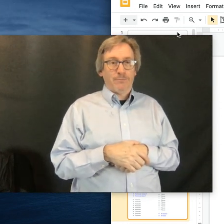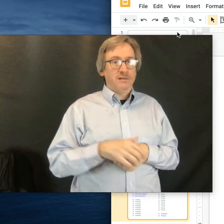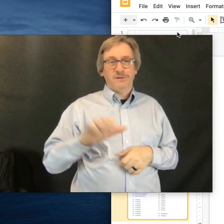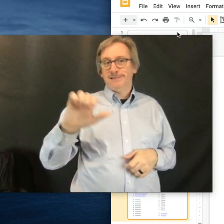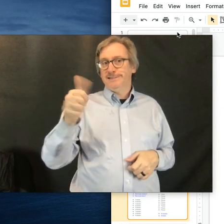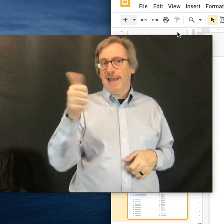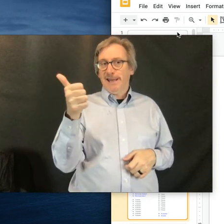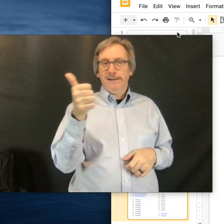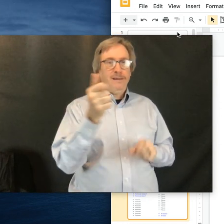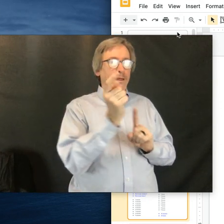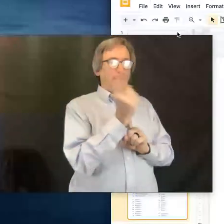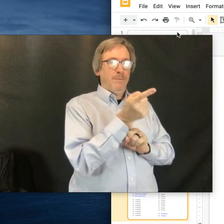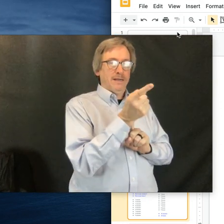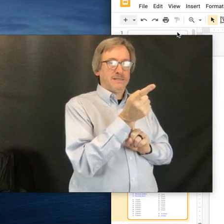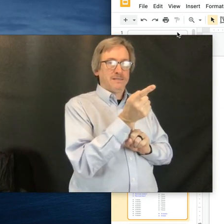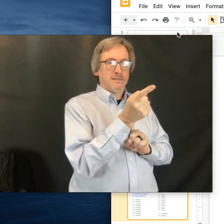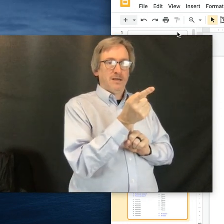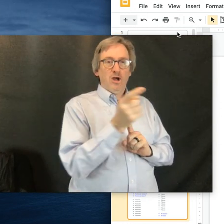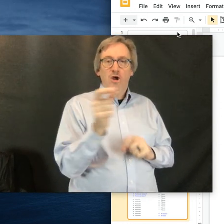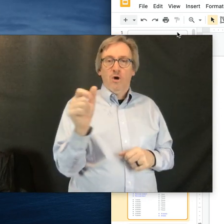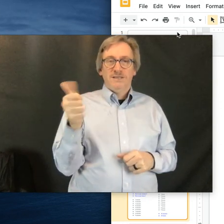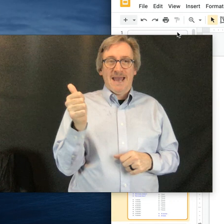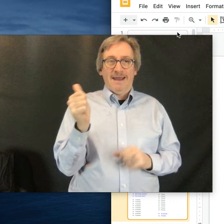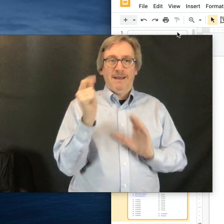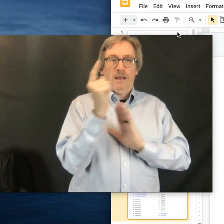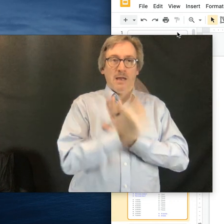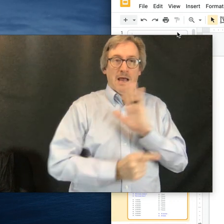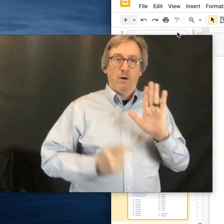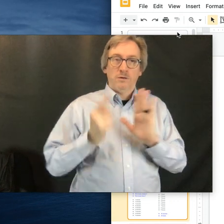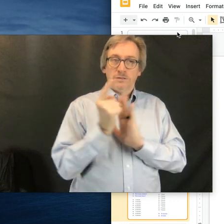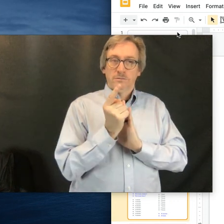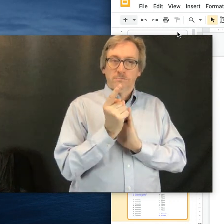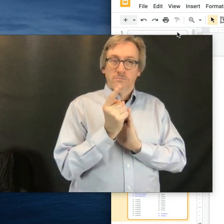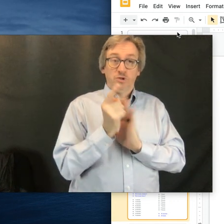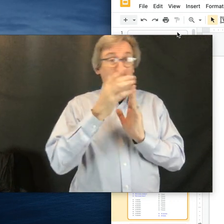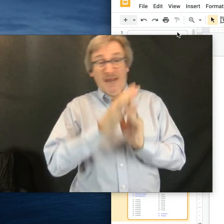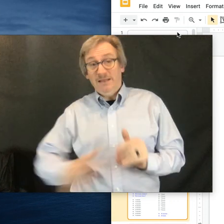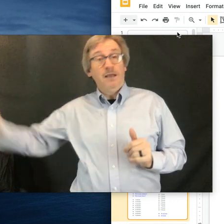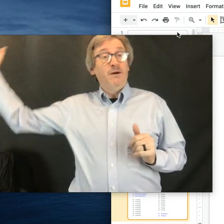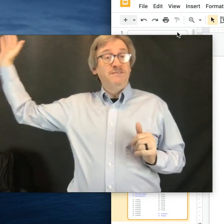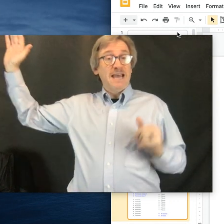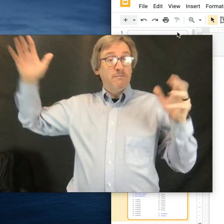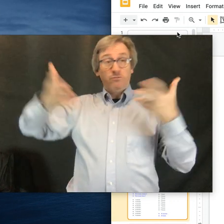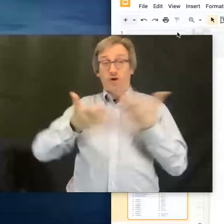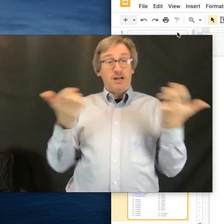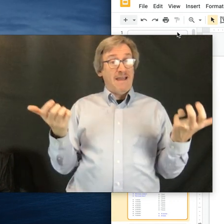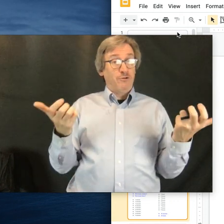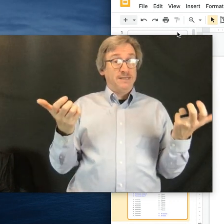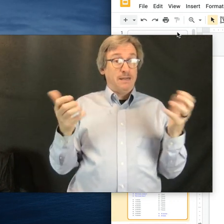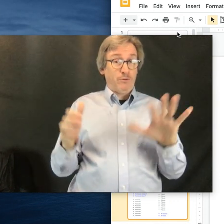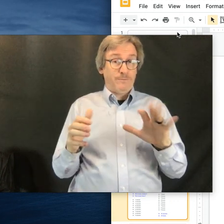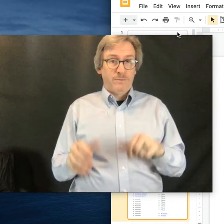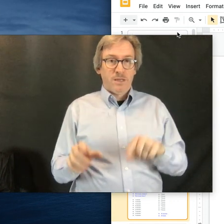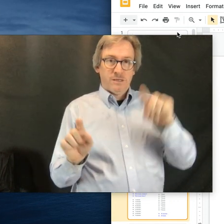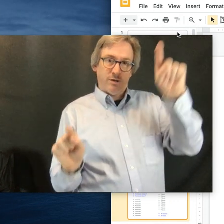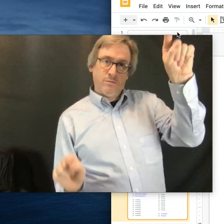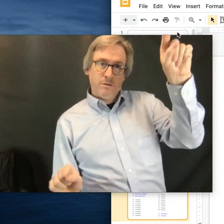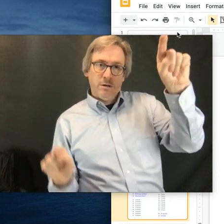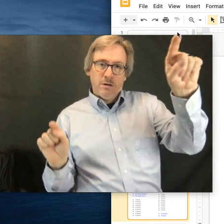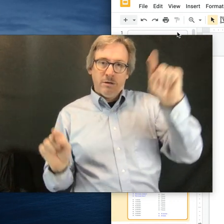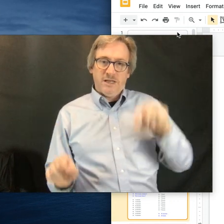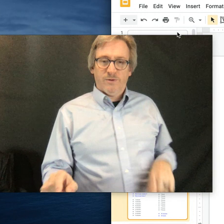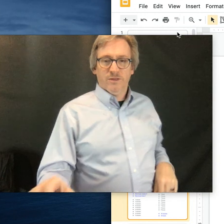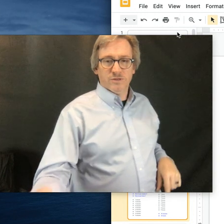to be separate. So it's 10 minutes, 10 hours. So anything above 10, they're going to have to be separate.